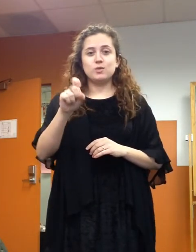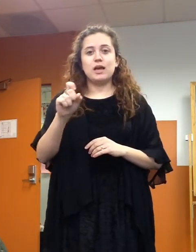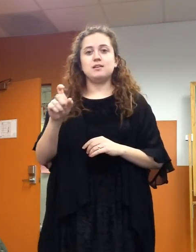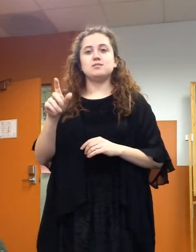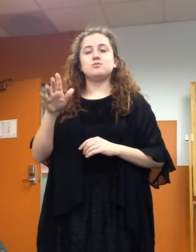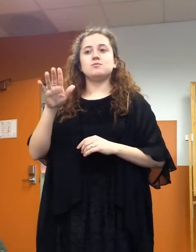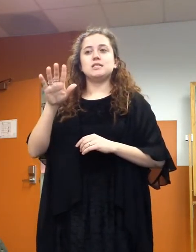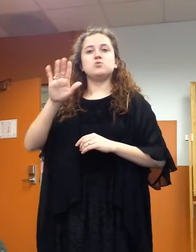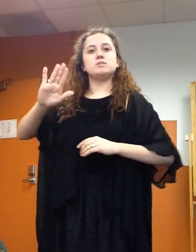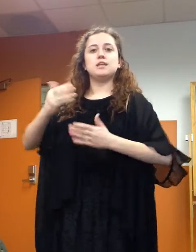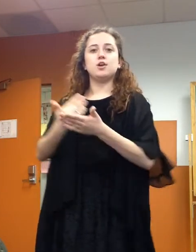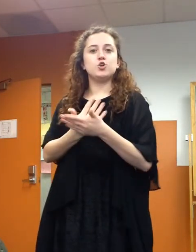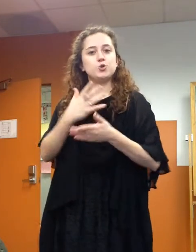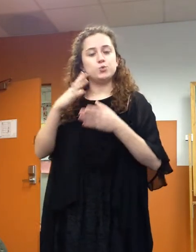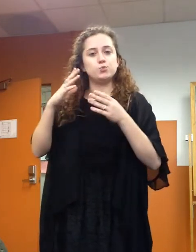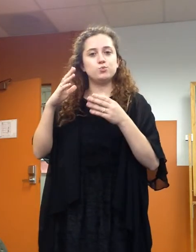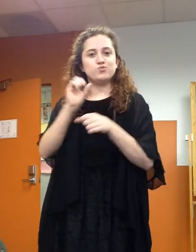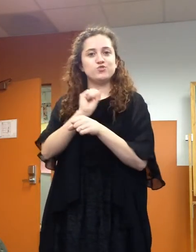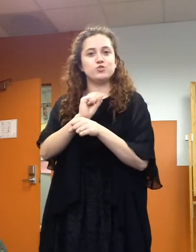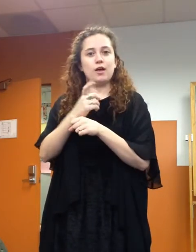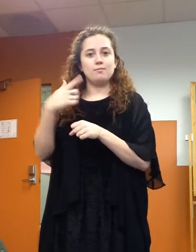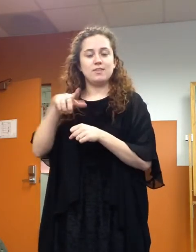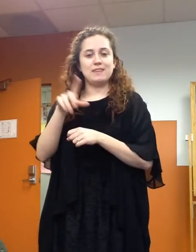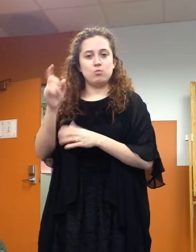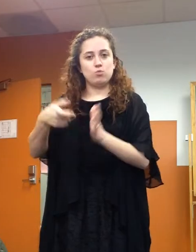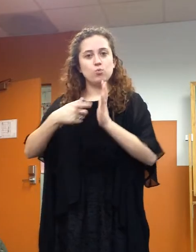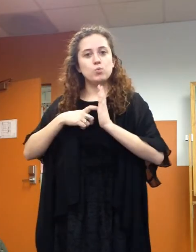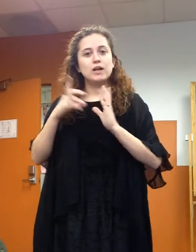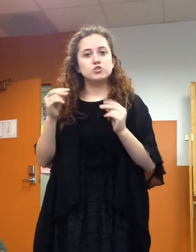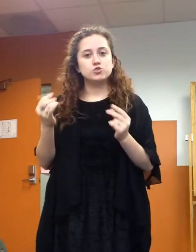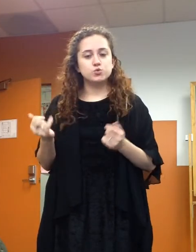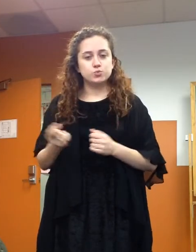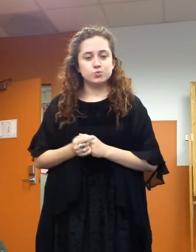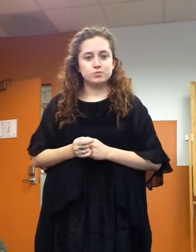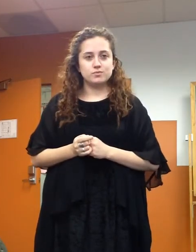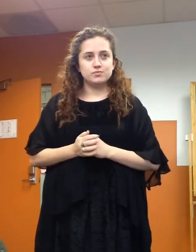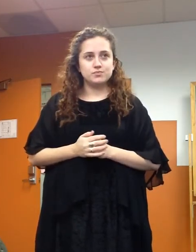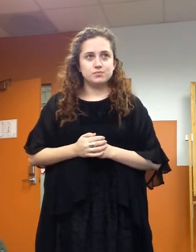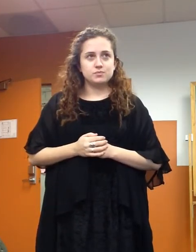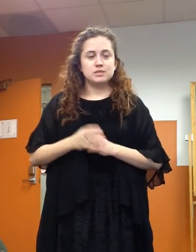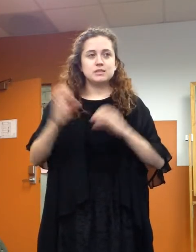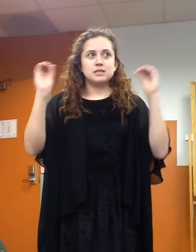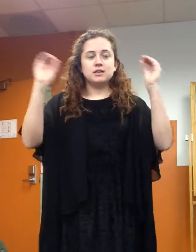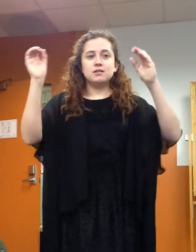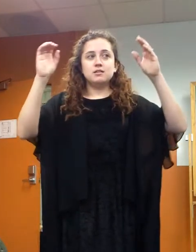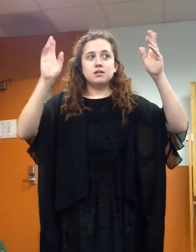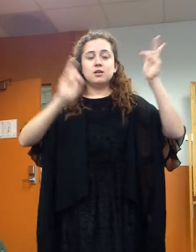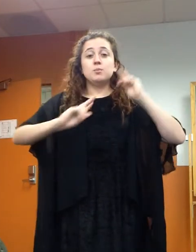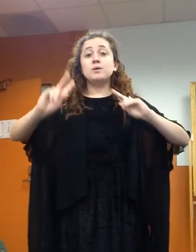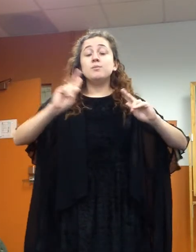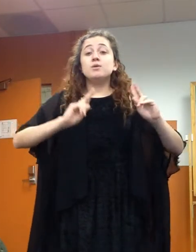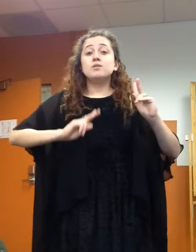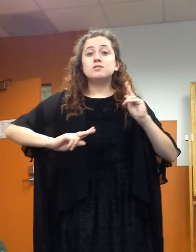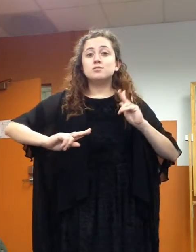problem was that none of the people who were now going to teach world history had ever taken world history, because world history wasn't